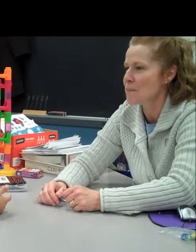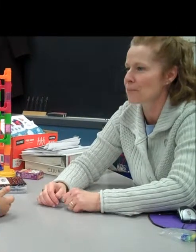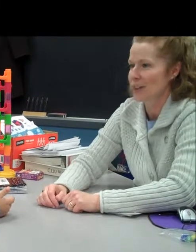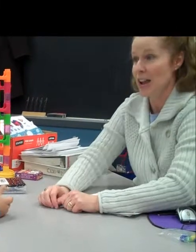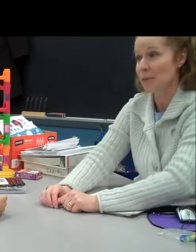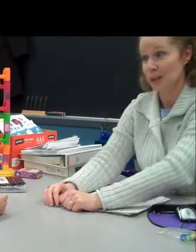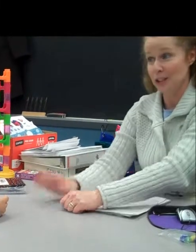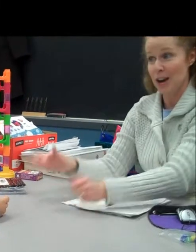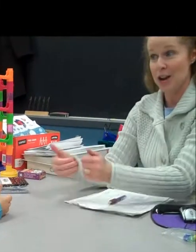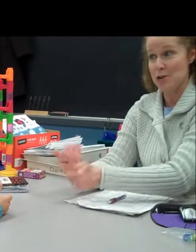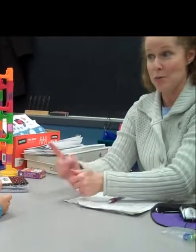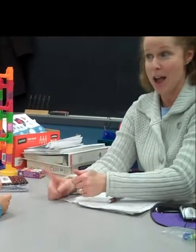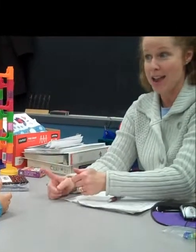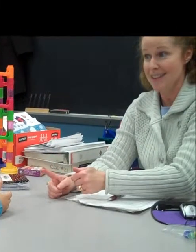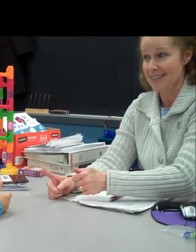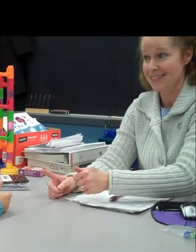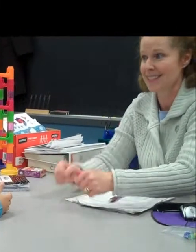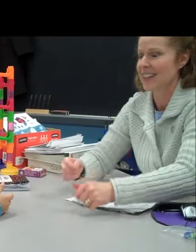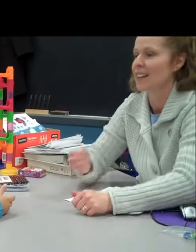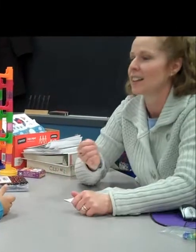okay i'm gonna try a new one.